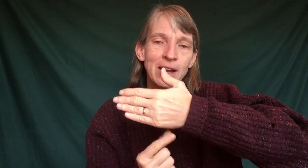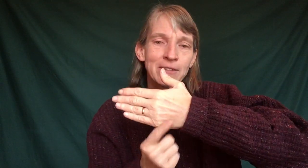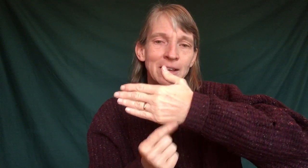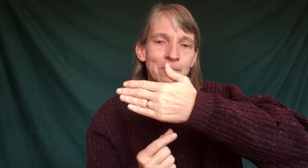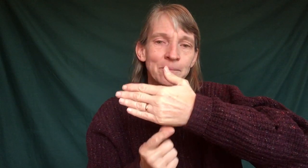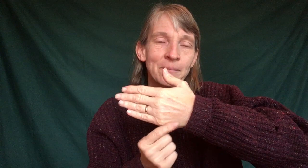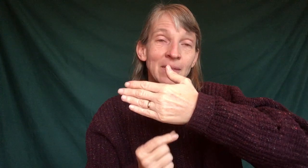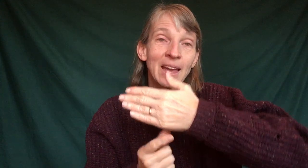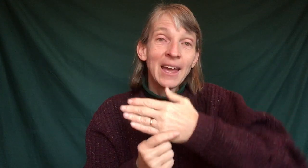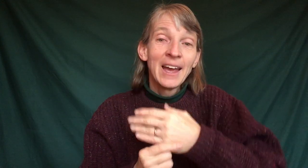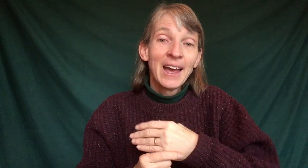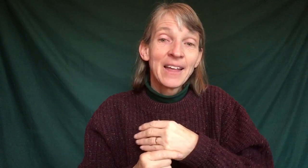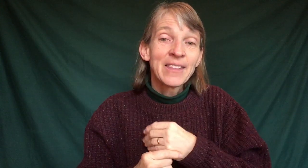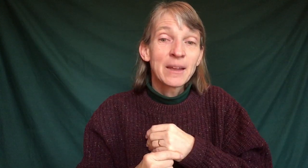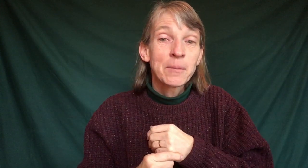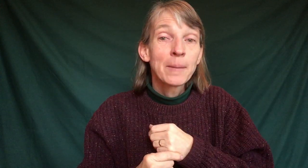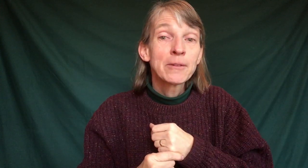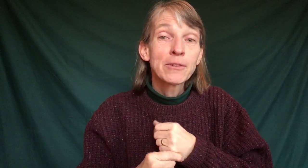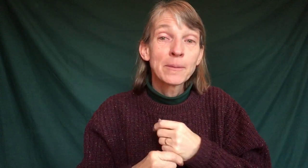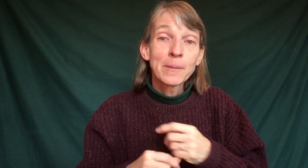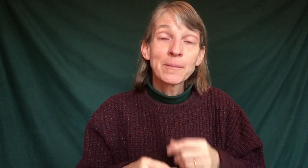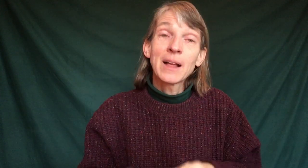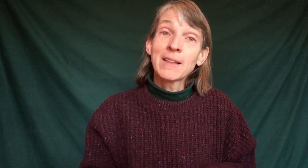gravy. Then probably for a